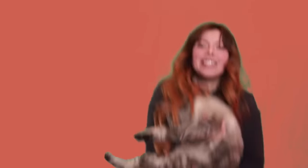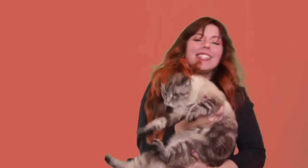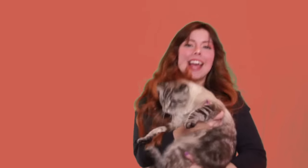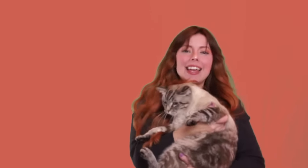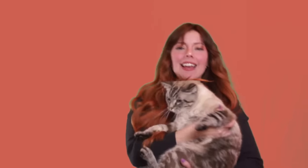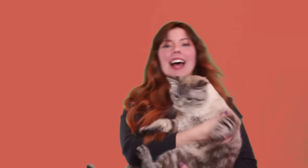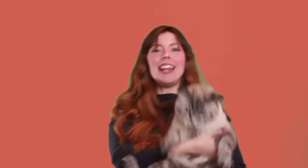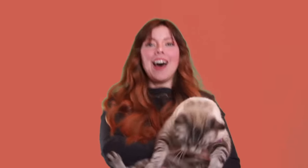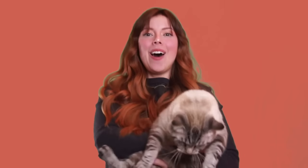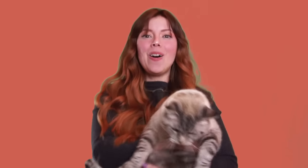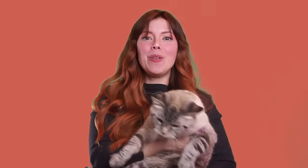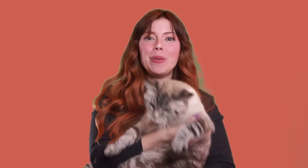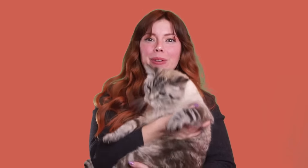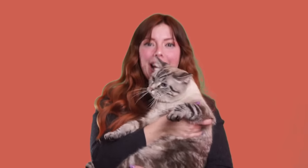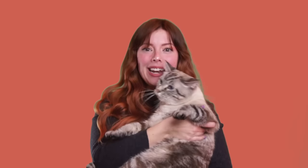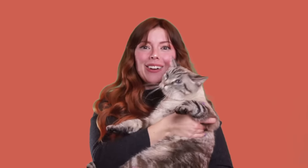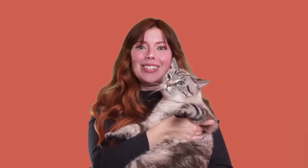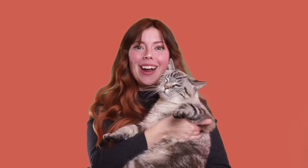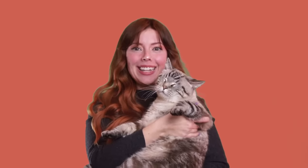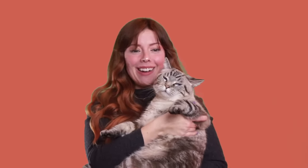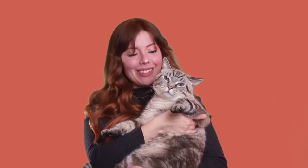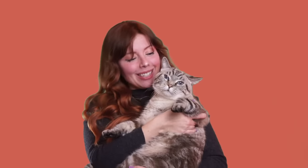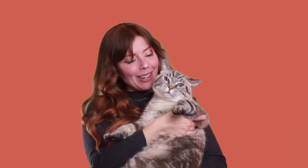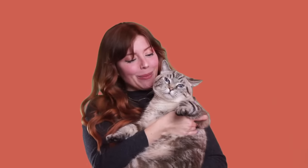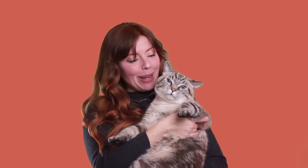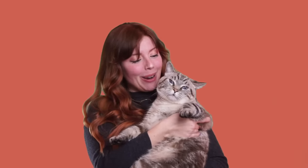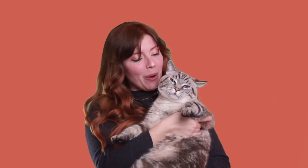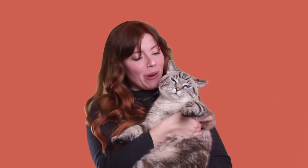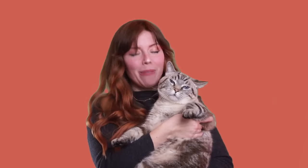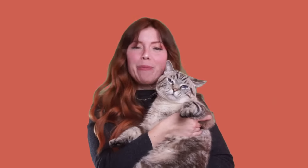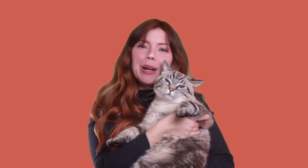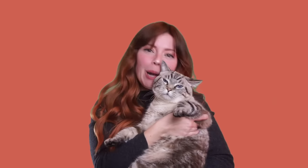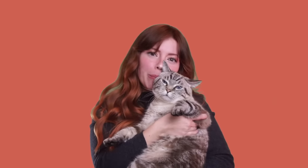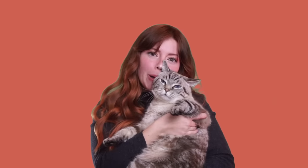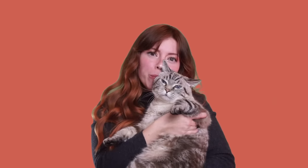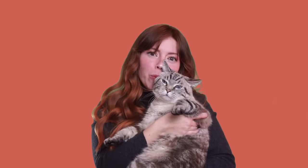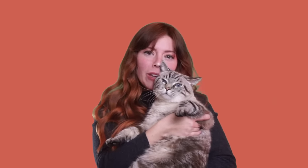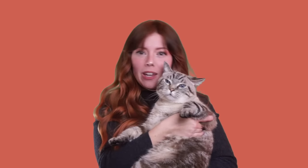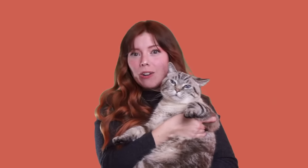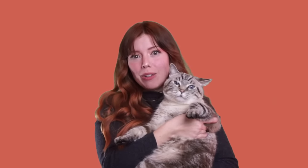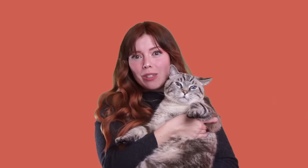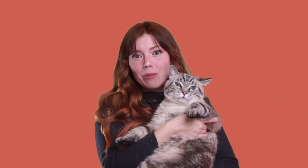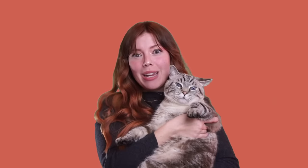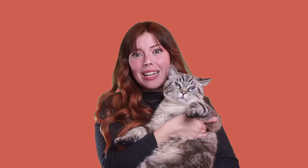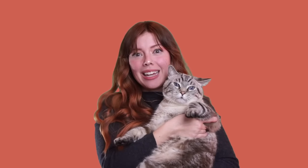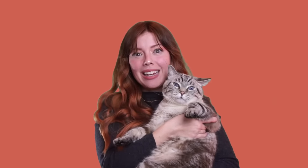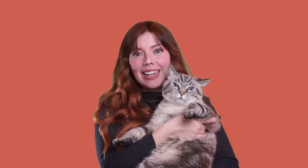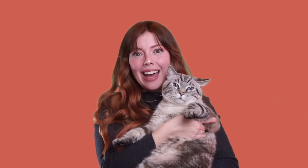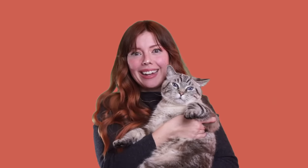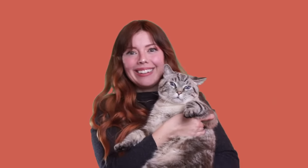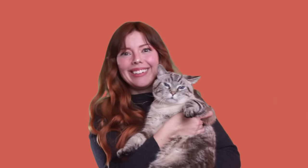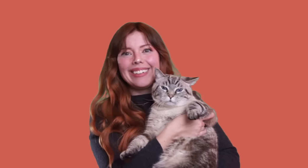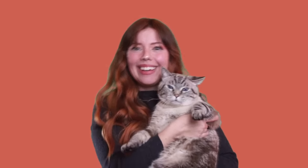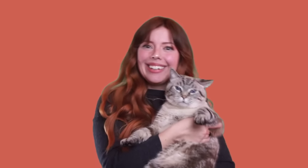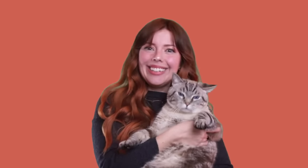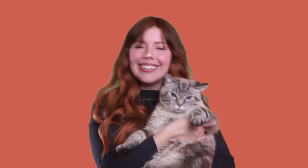Say hello. Hello. Sorry, that was a little bit rough pickup, but you're a sweet kitty cat. Can you